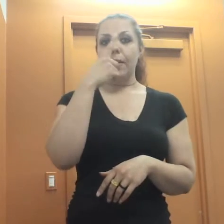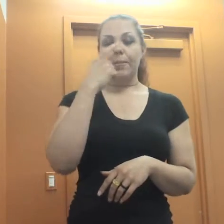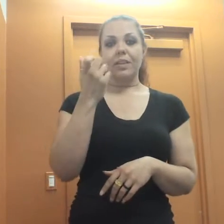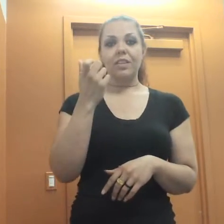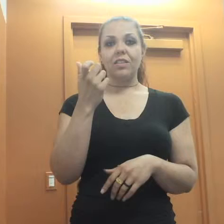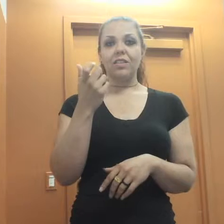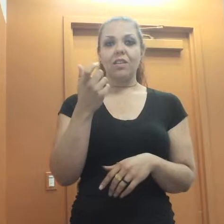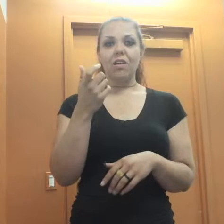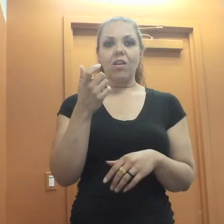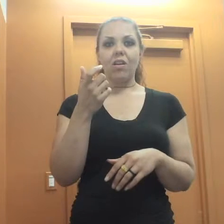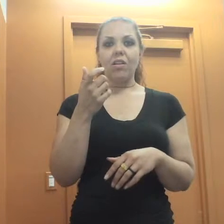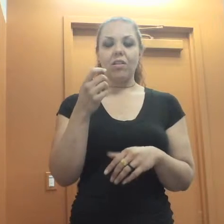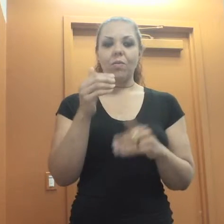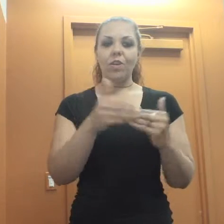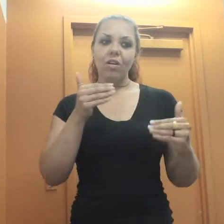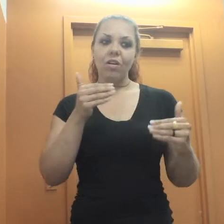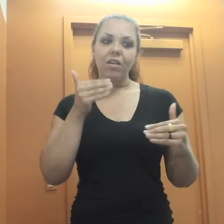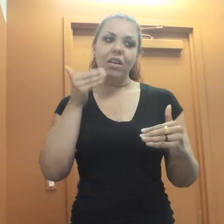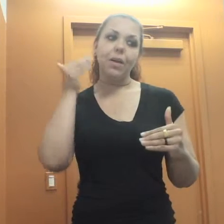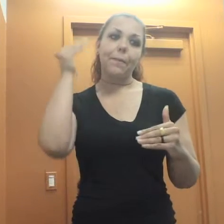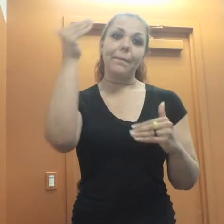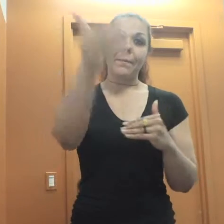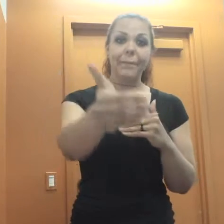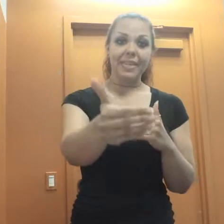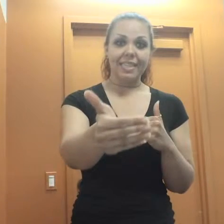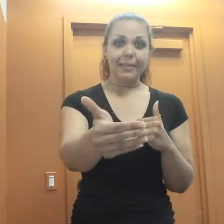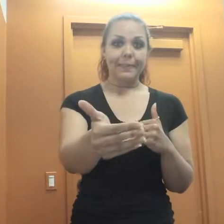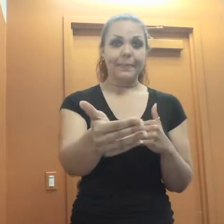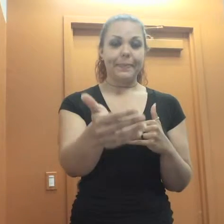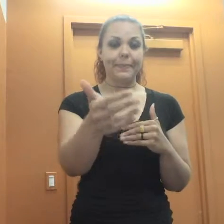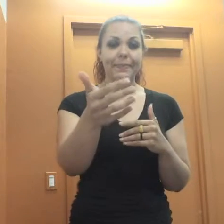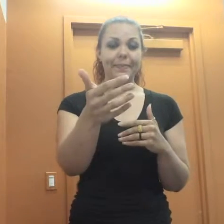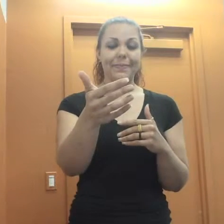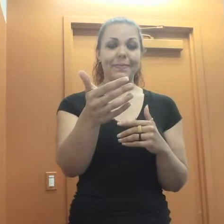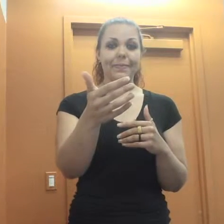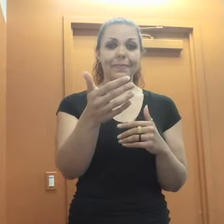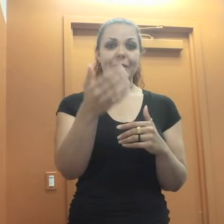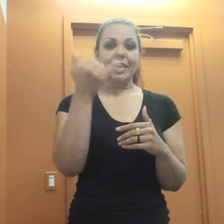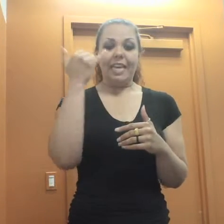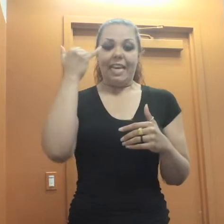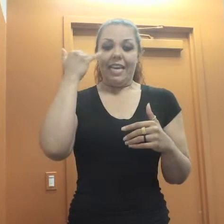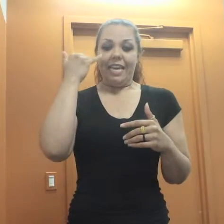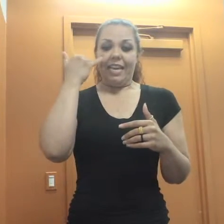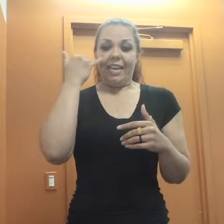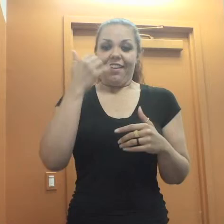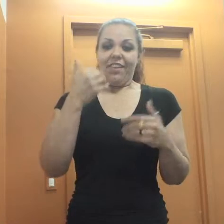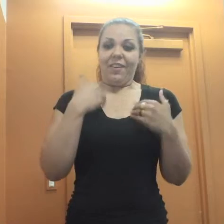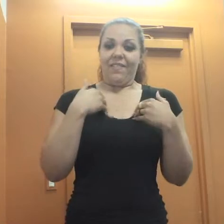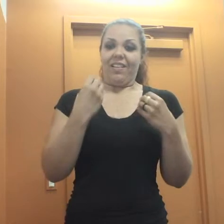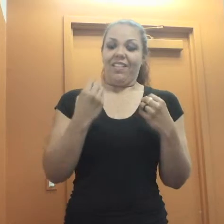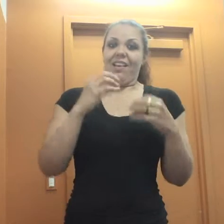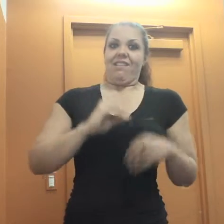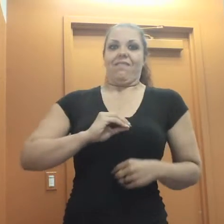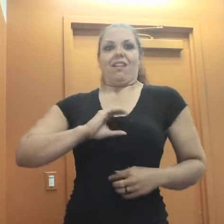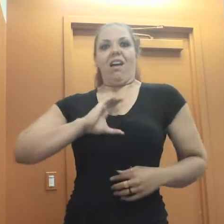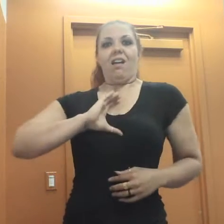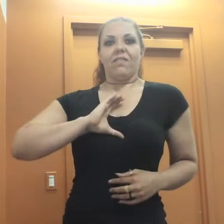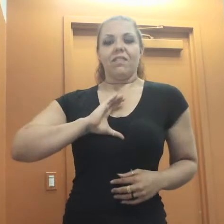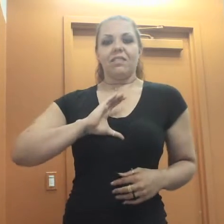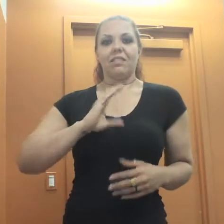going from the previous problem to this problem. If you are brimming with confidence, you might want to tackle this problem. But if you feel